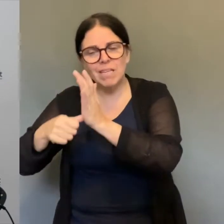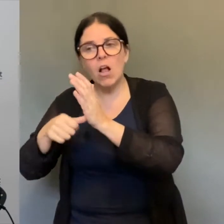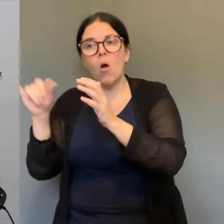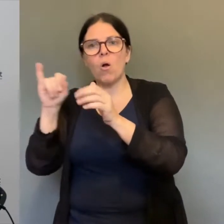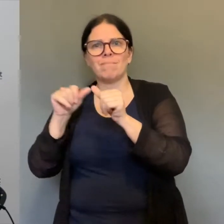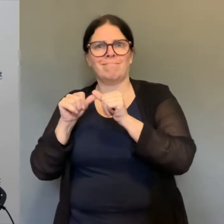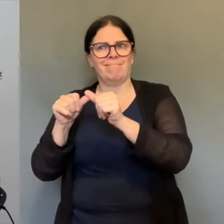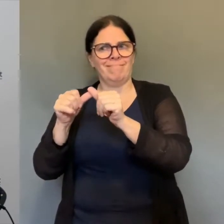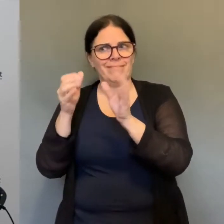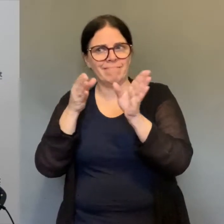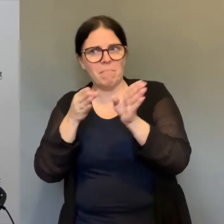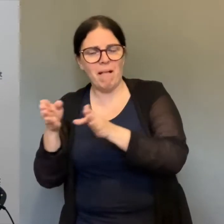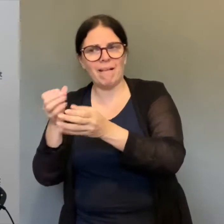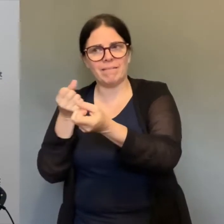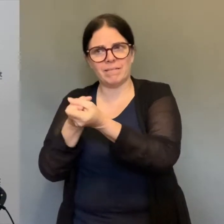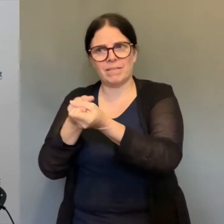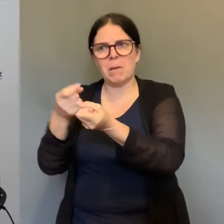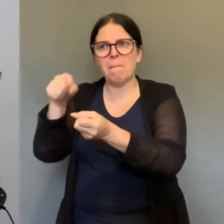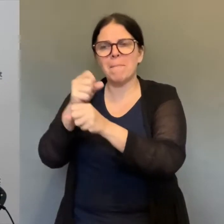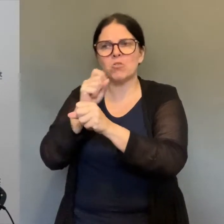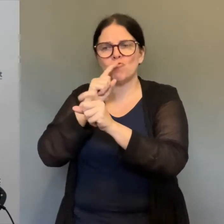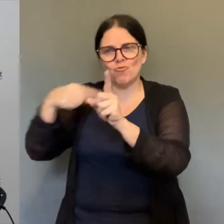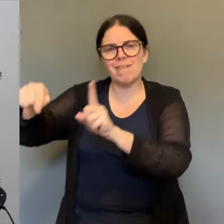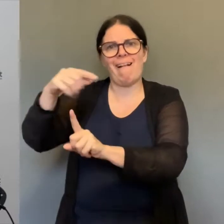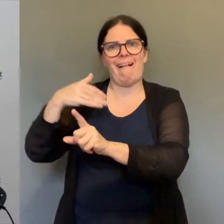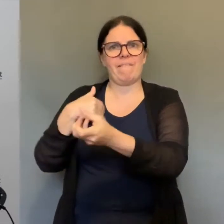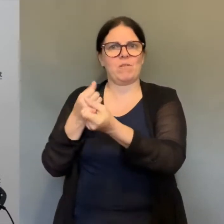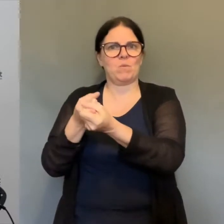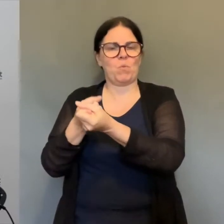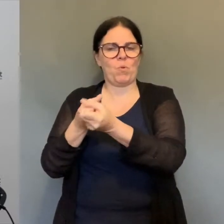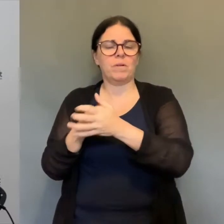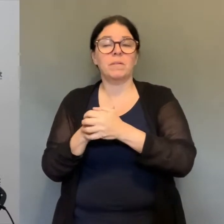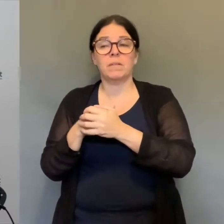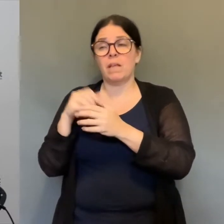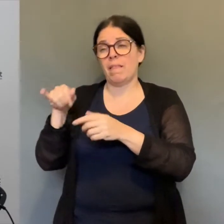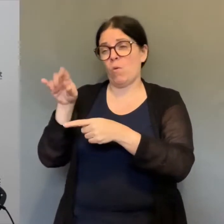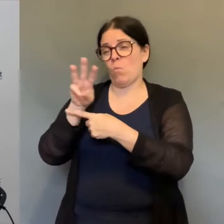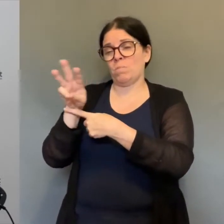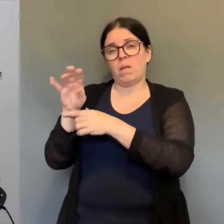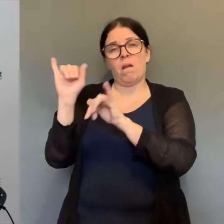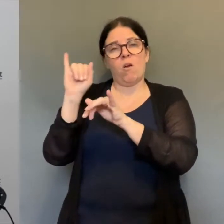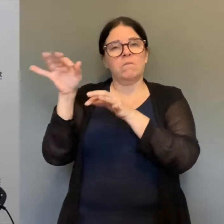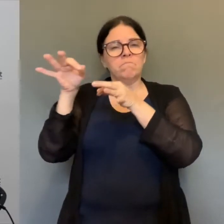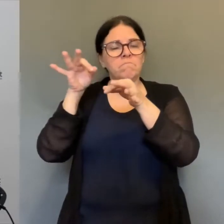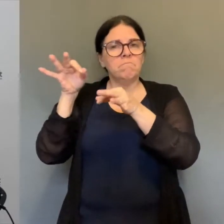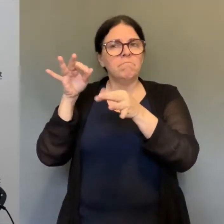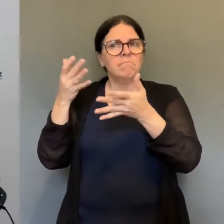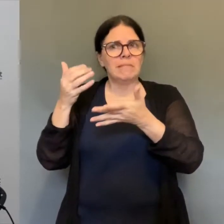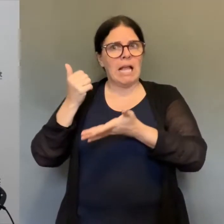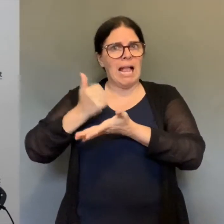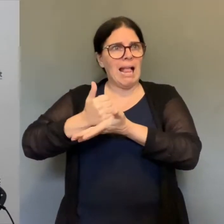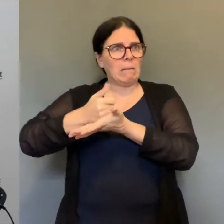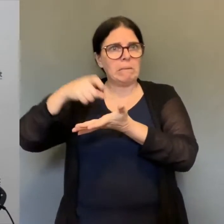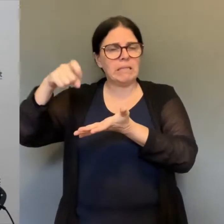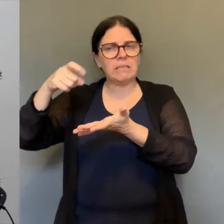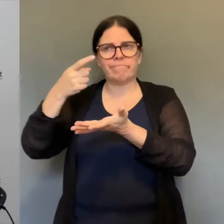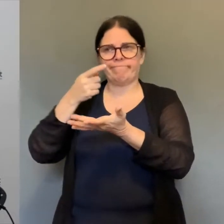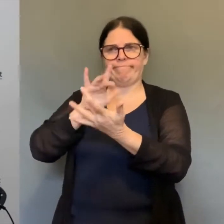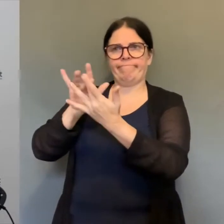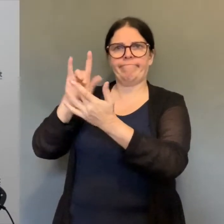workers who work with patients or clients that need more specialized information to support clients during this